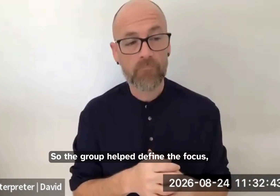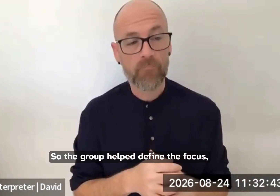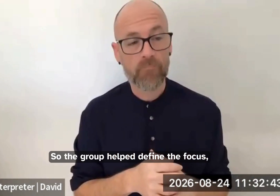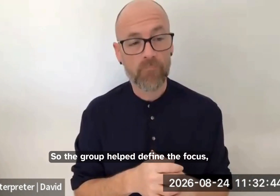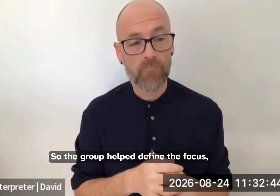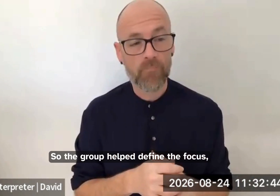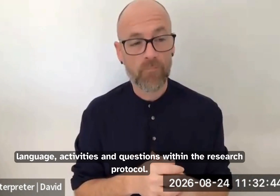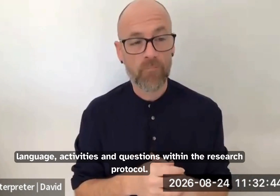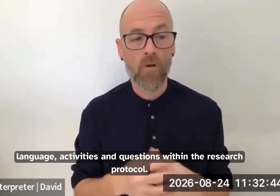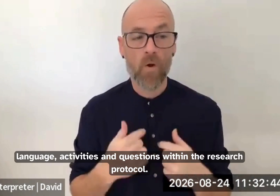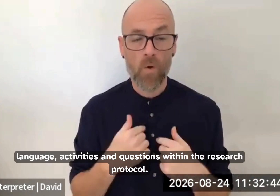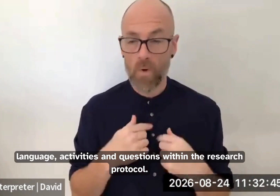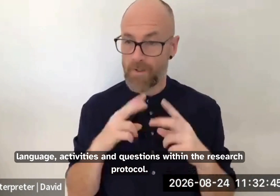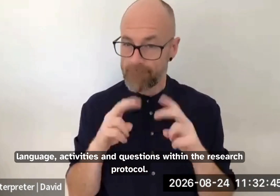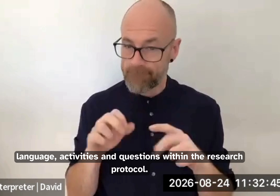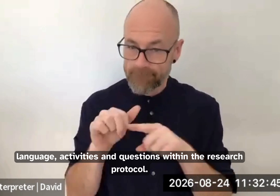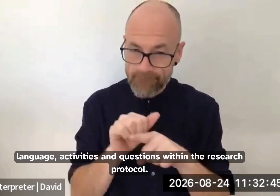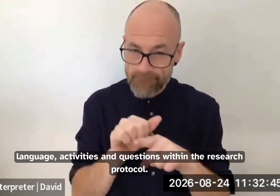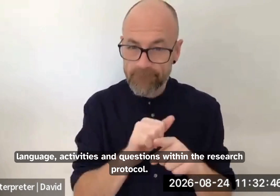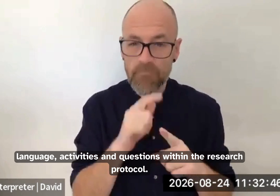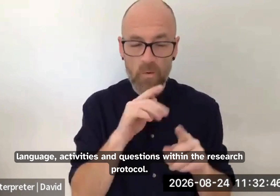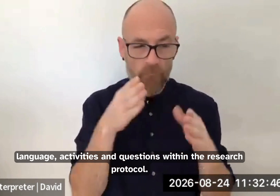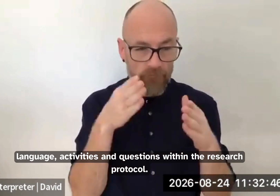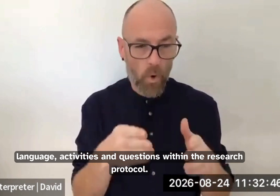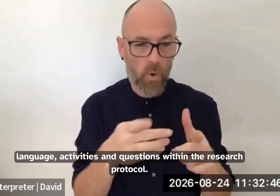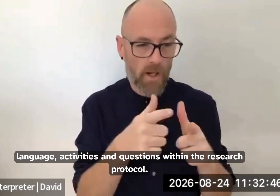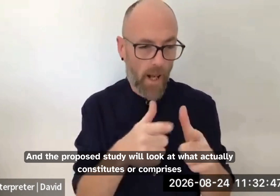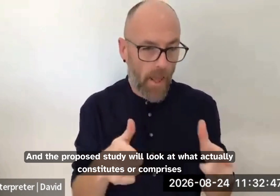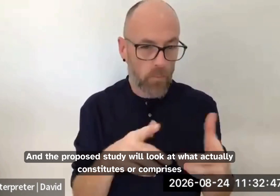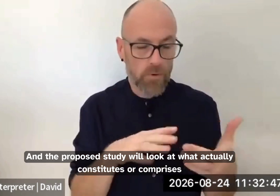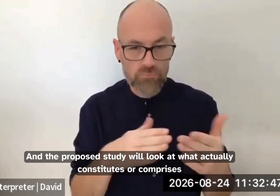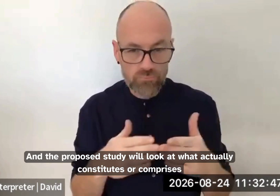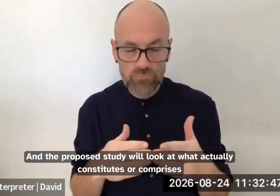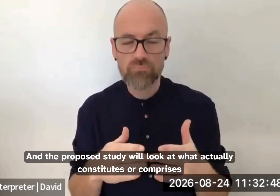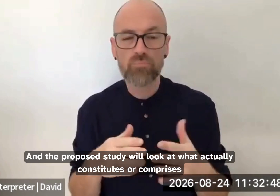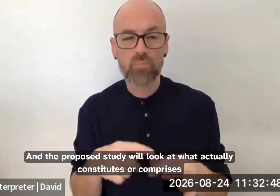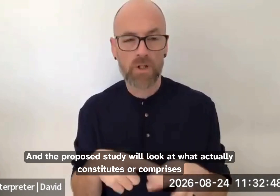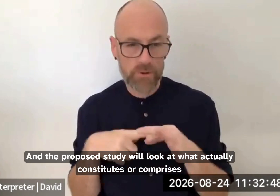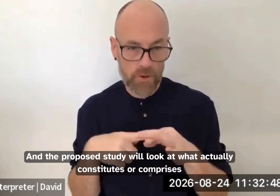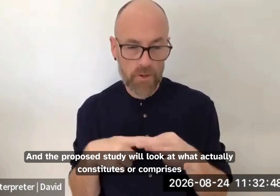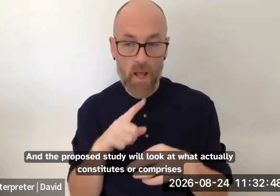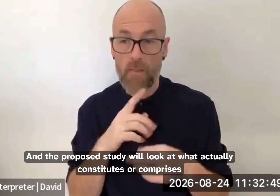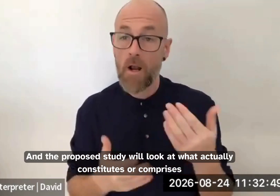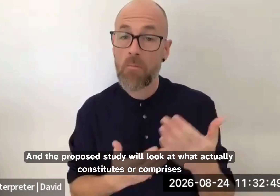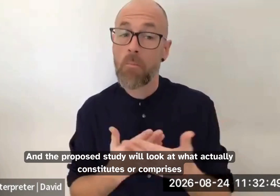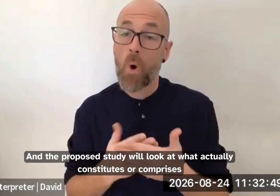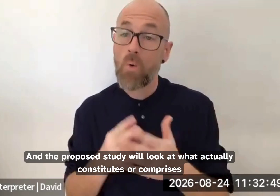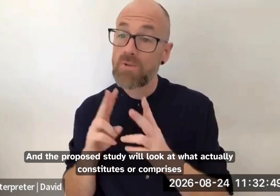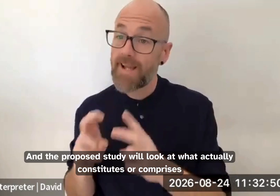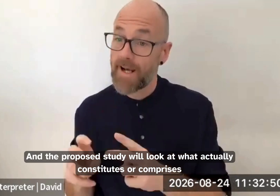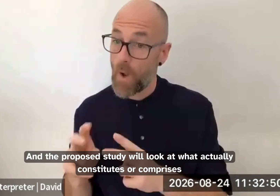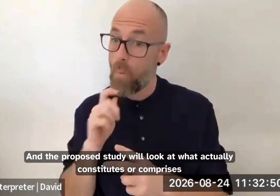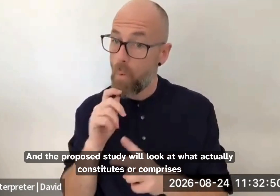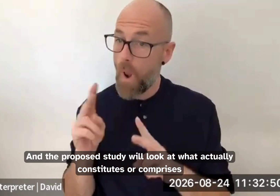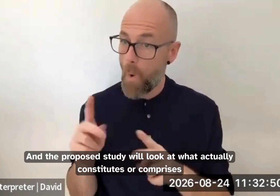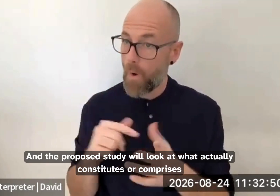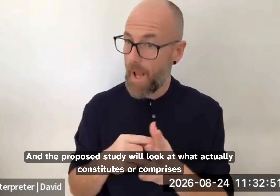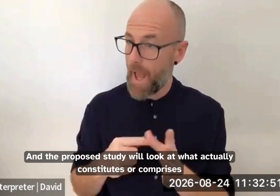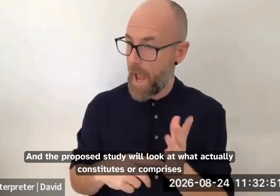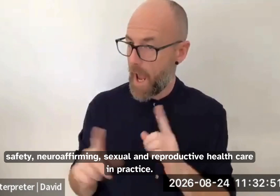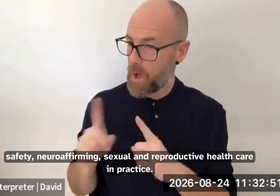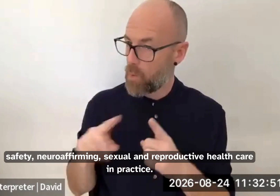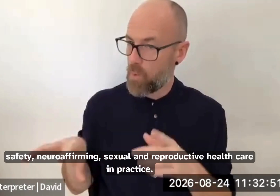helped define the focused language, activities, and questions within the research protocol. And the proposed study will look at what actually constitutes